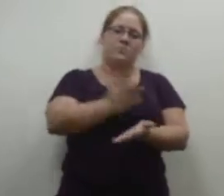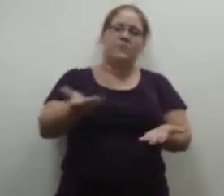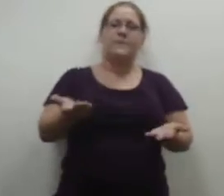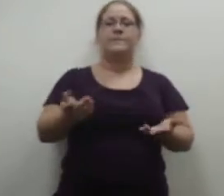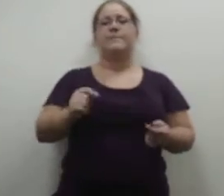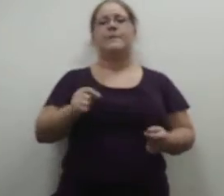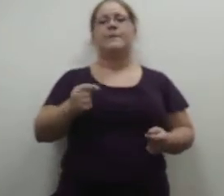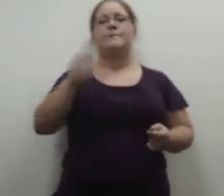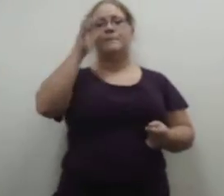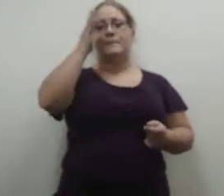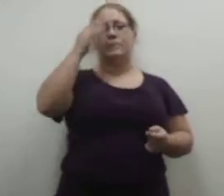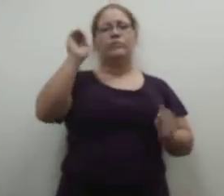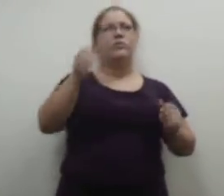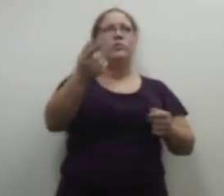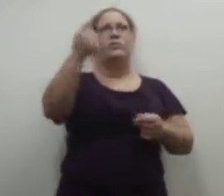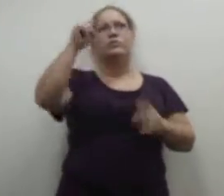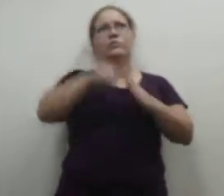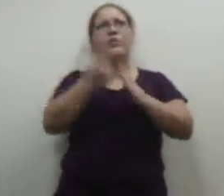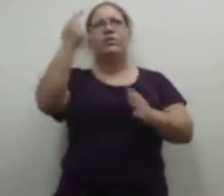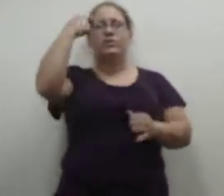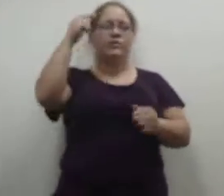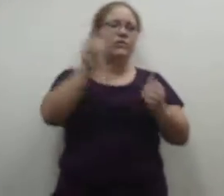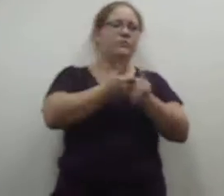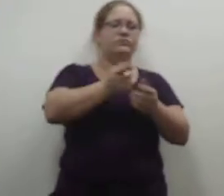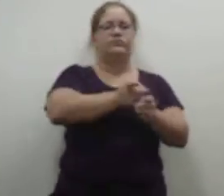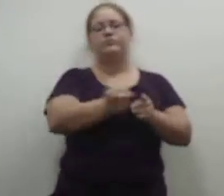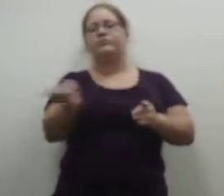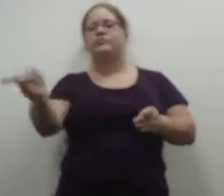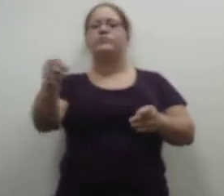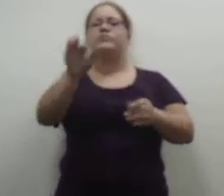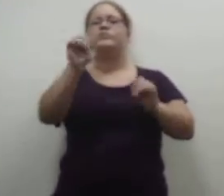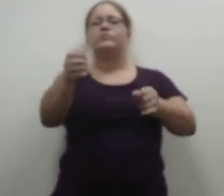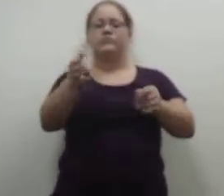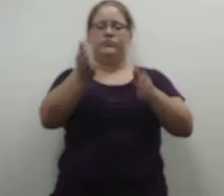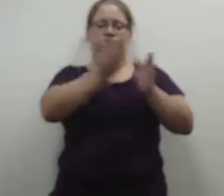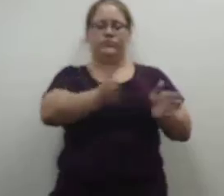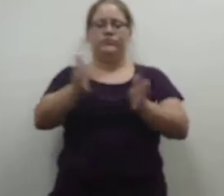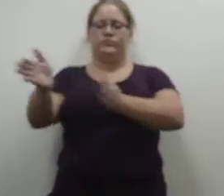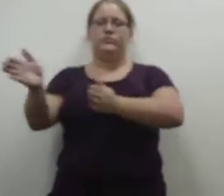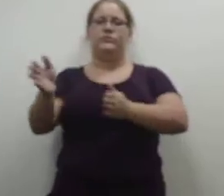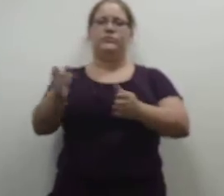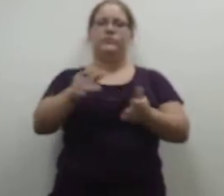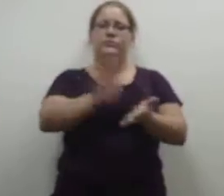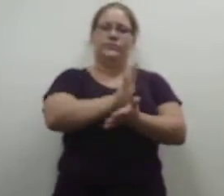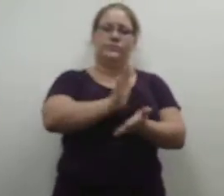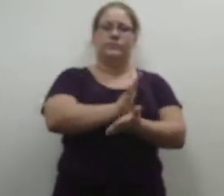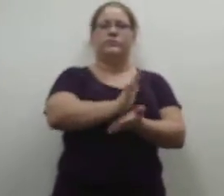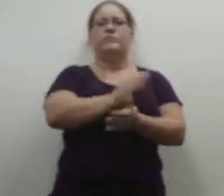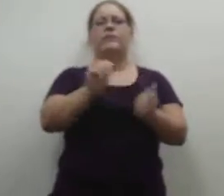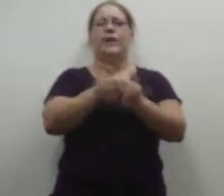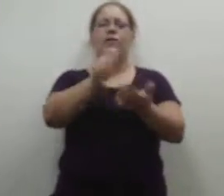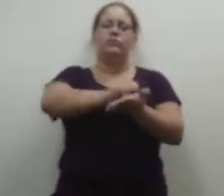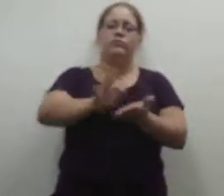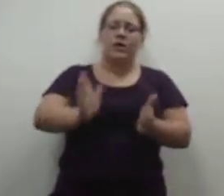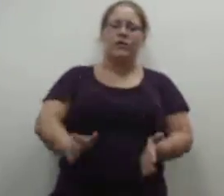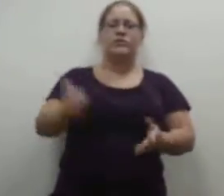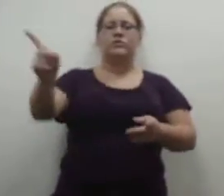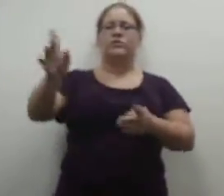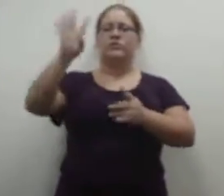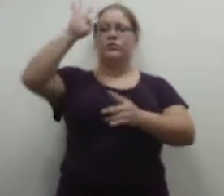discourse communities and how writers respond to each other, and how writers are writing to create a body of knowledge, and then they become